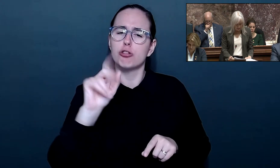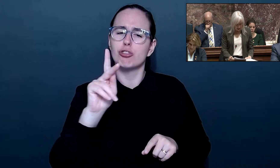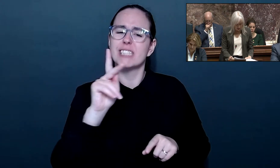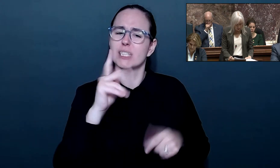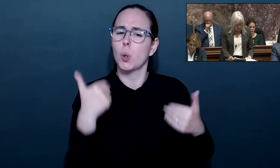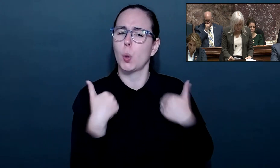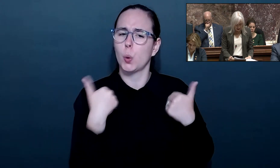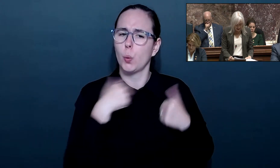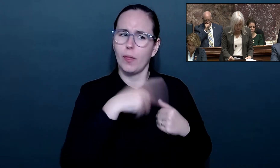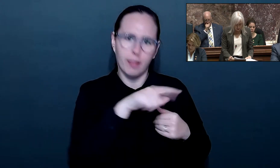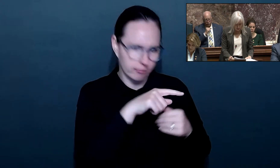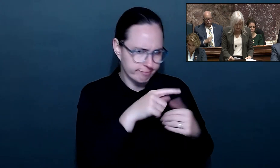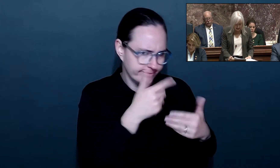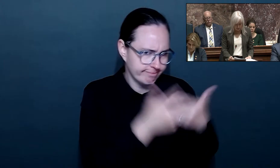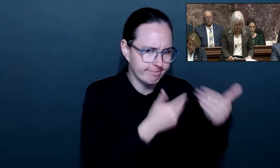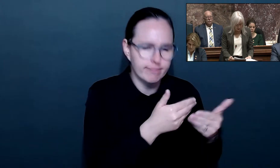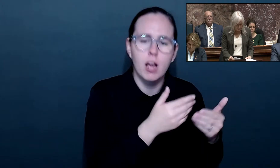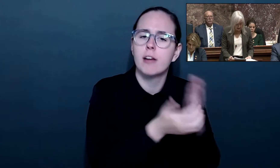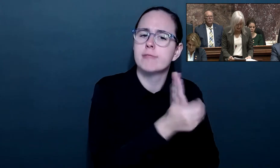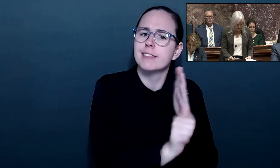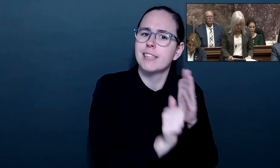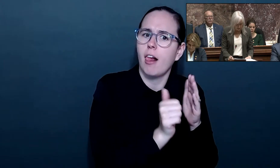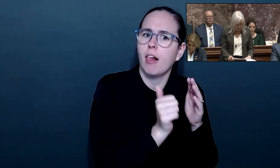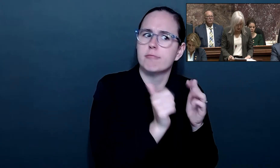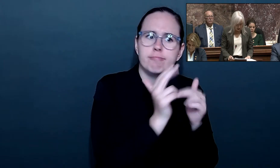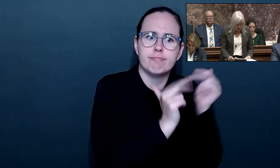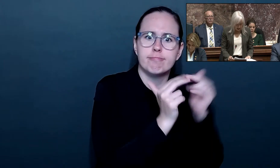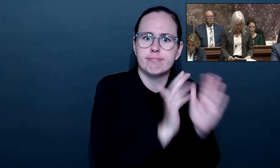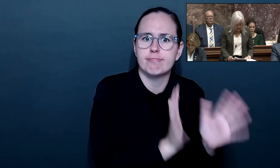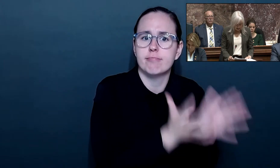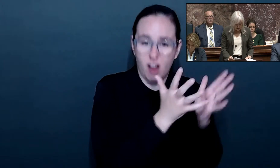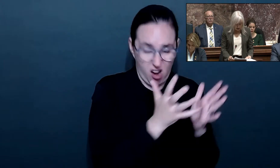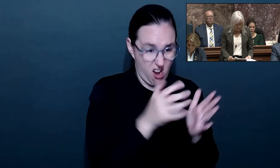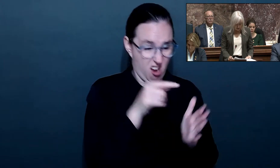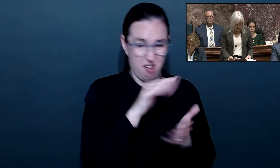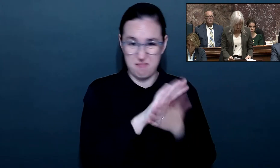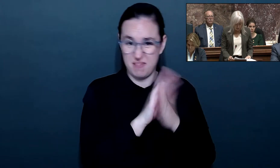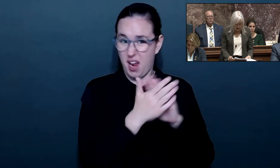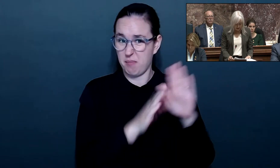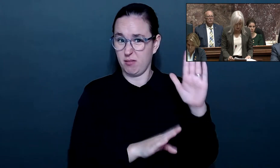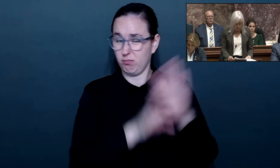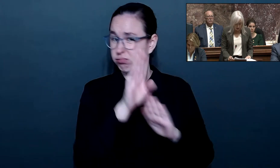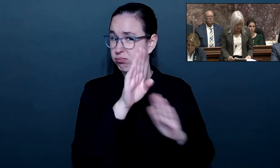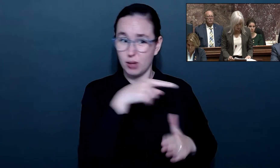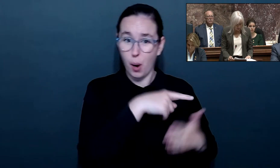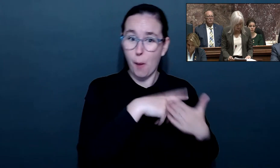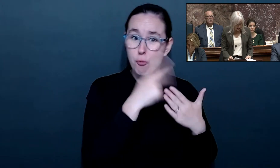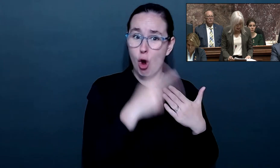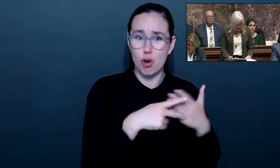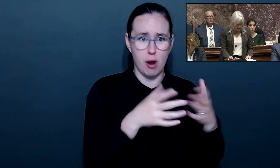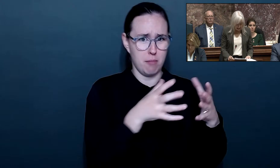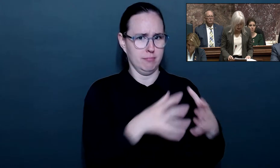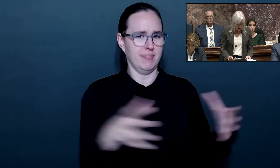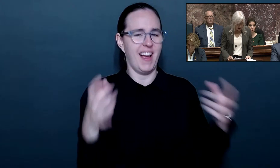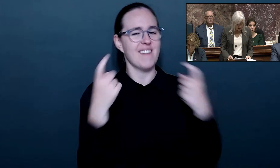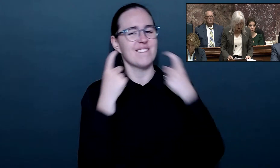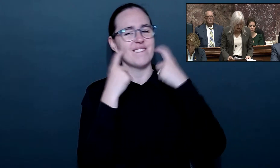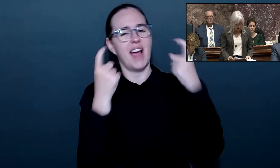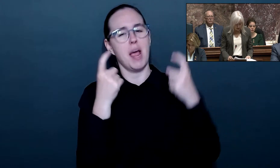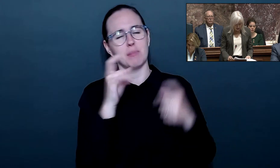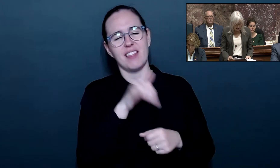River. The program has grown and is well known in Campbell River. He offers the programs to all the schools and